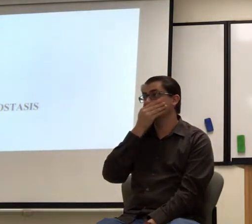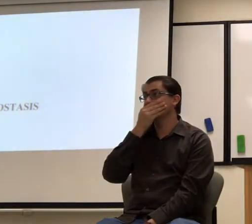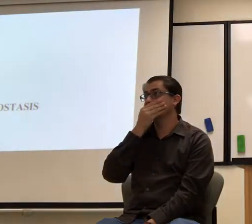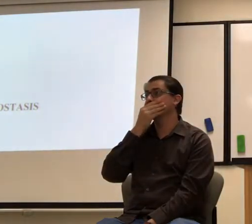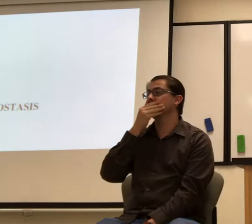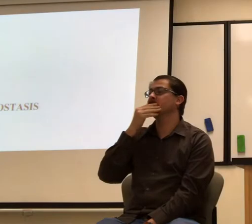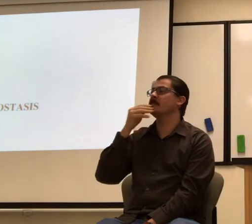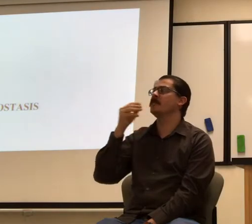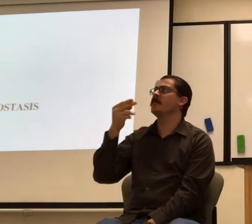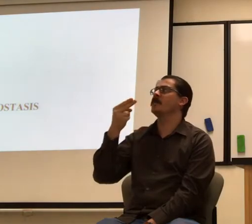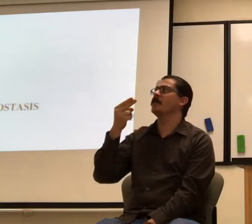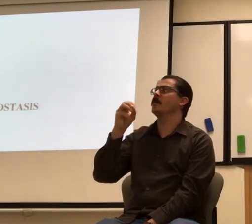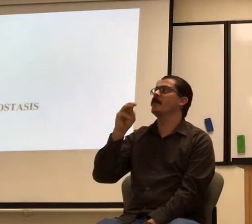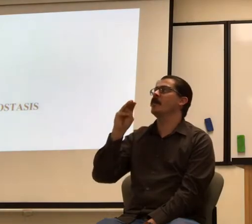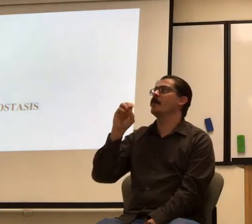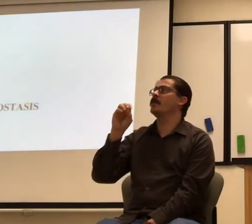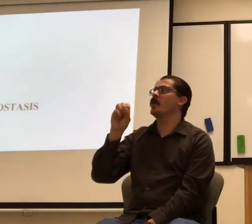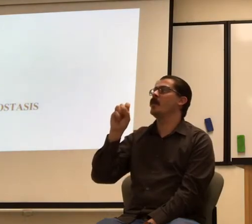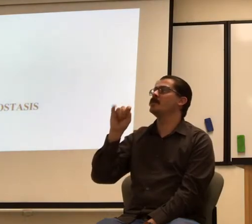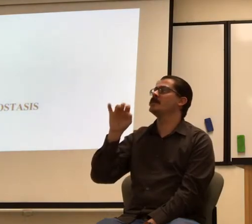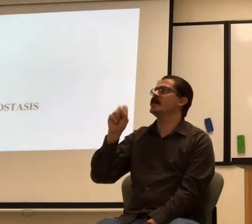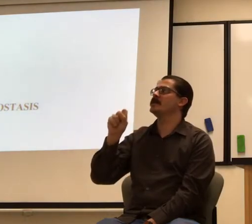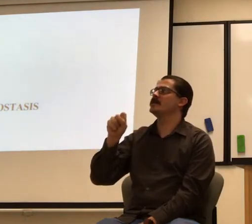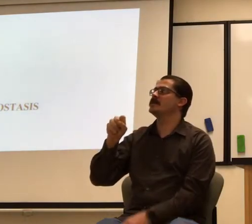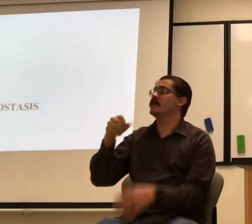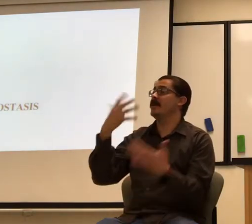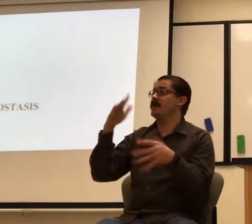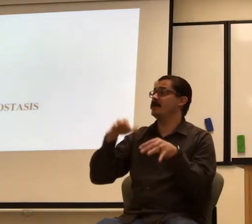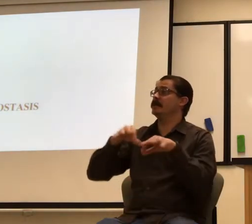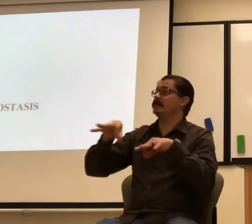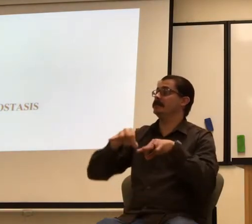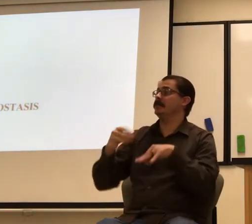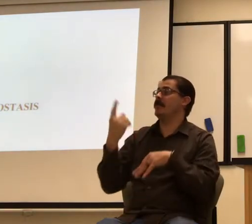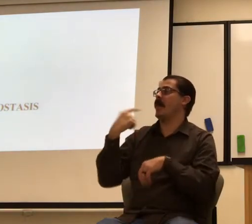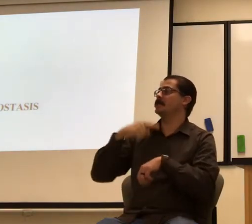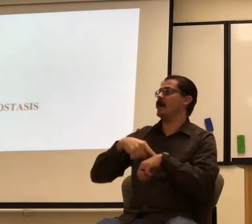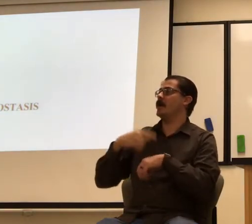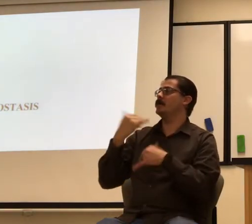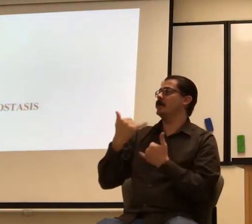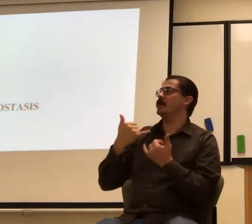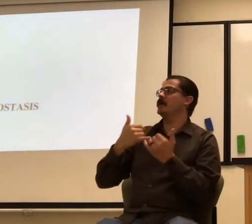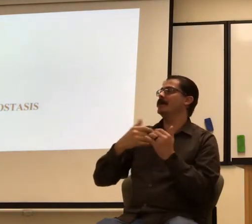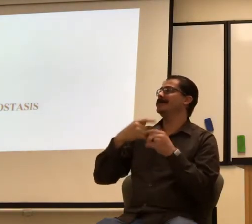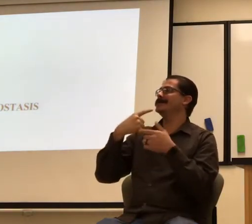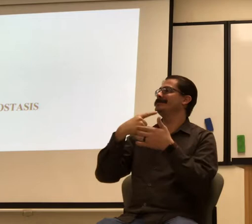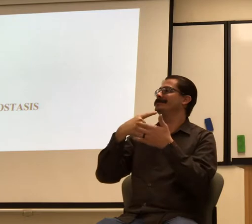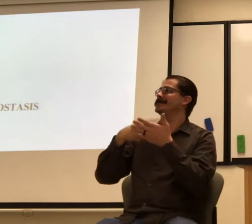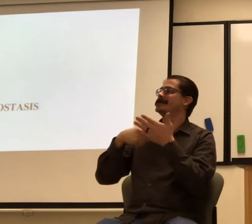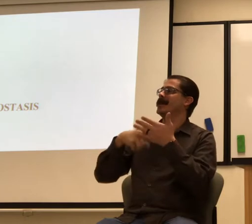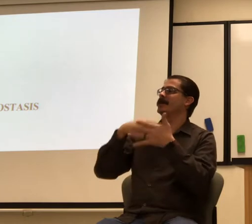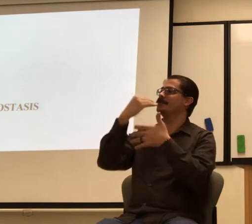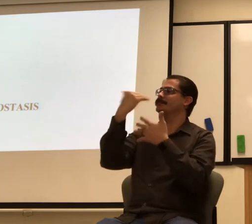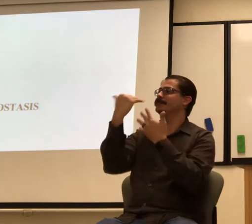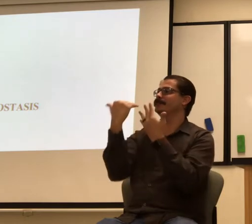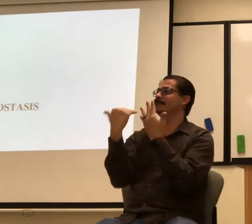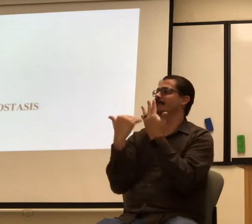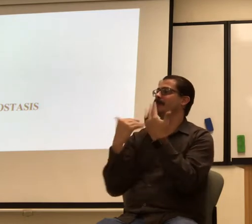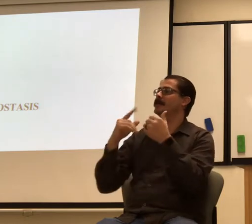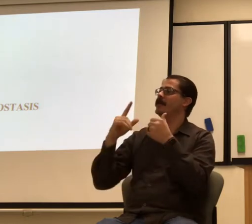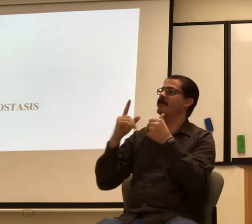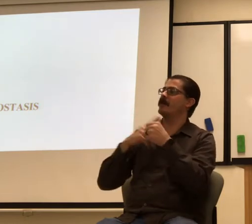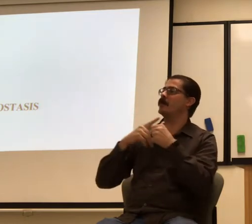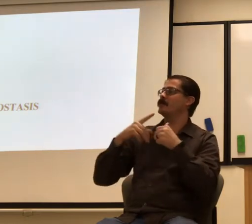All right, so homeostasis, I defined it in class last time. What I want to do today is go through the steps. It's kind of the first